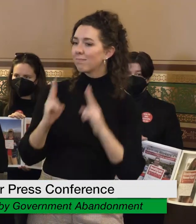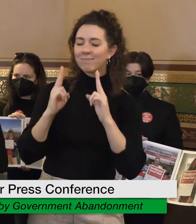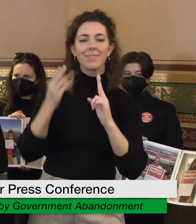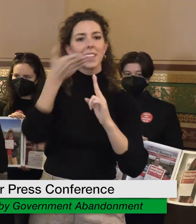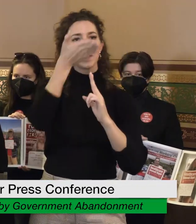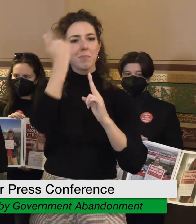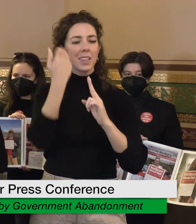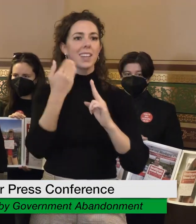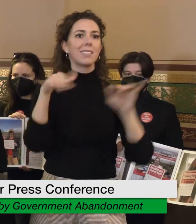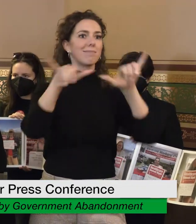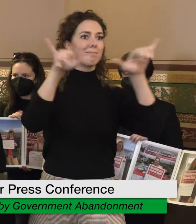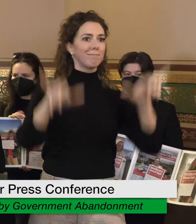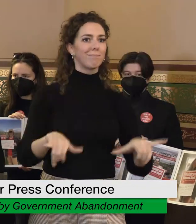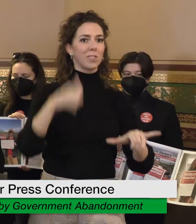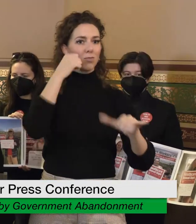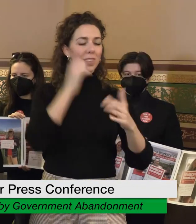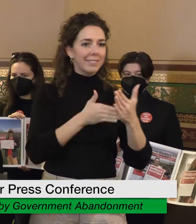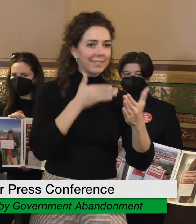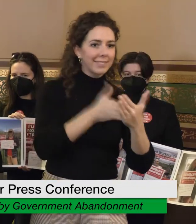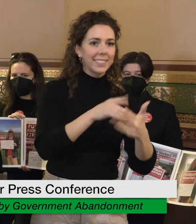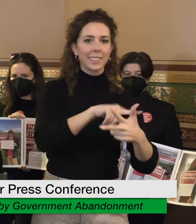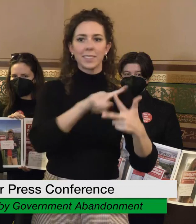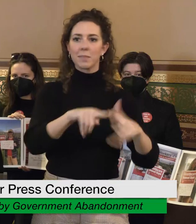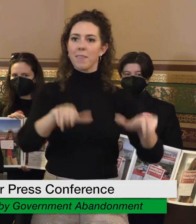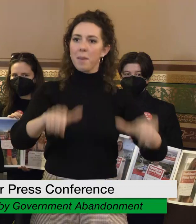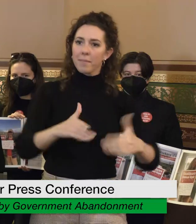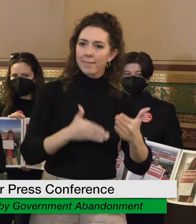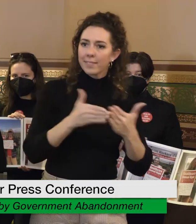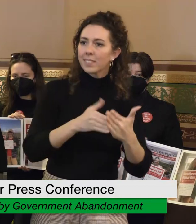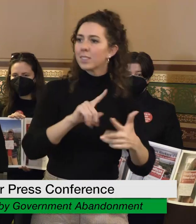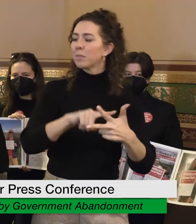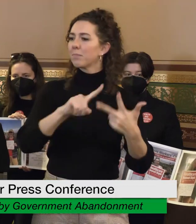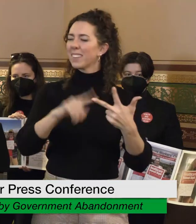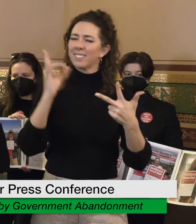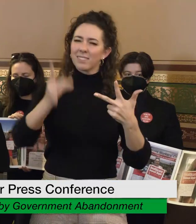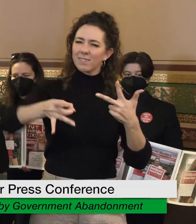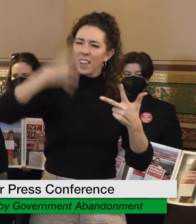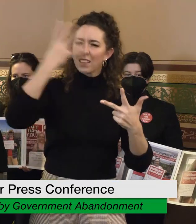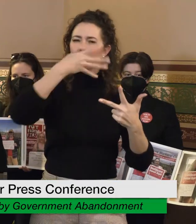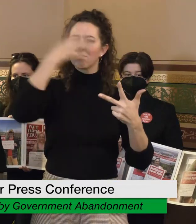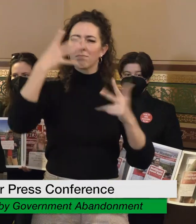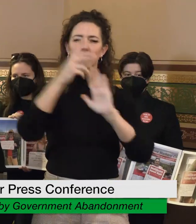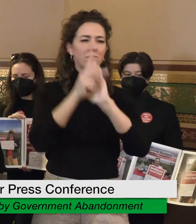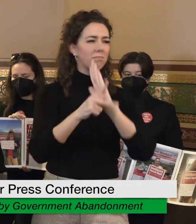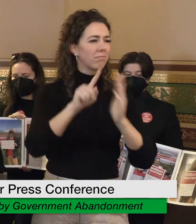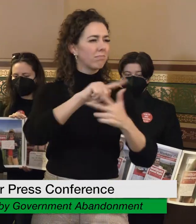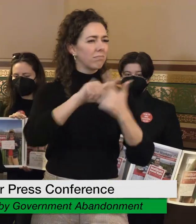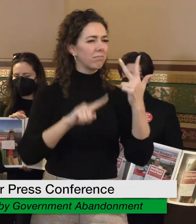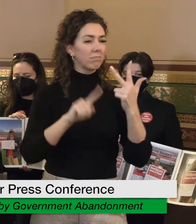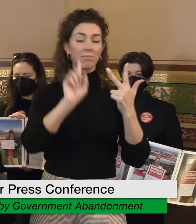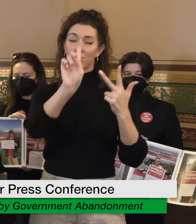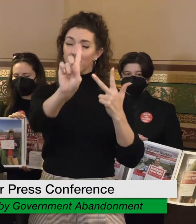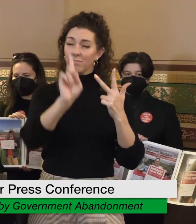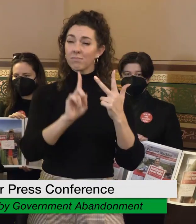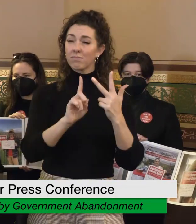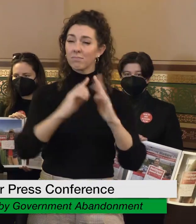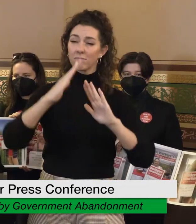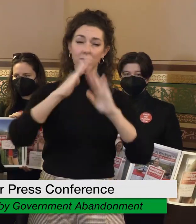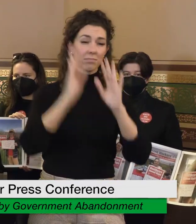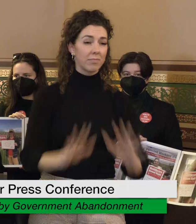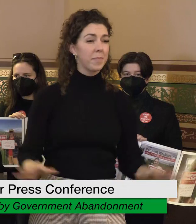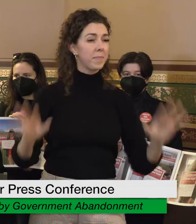racism, ableism, and violent immigration policies. But most importantly, we are here